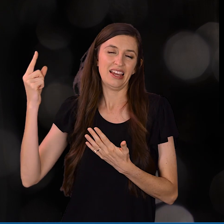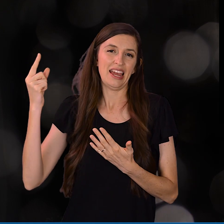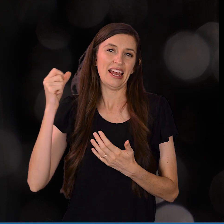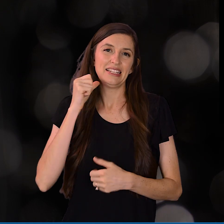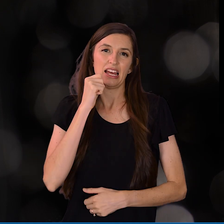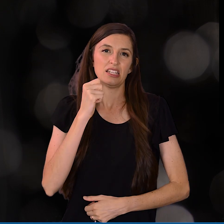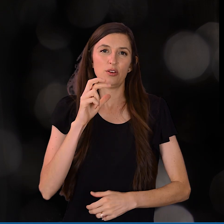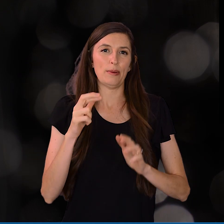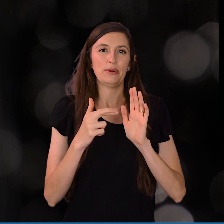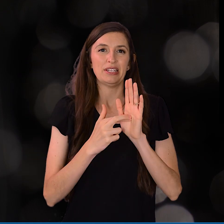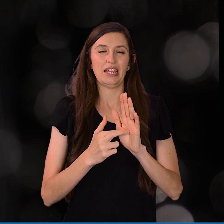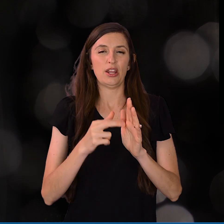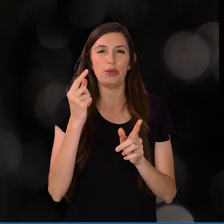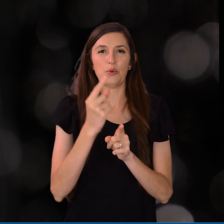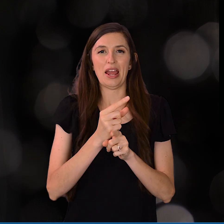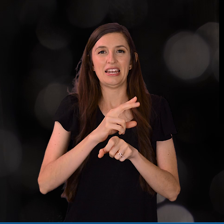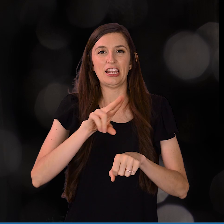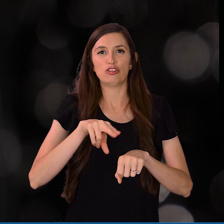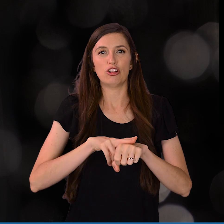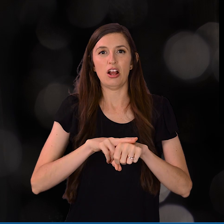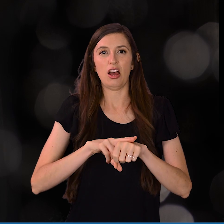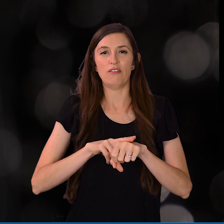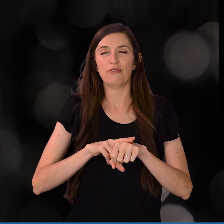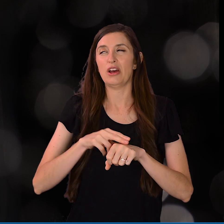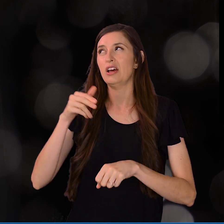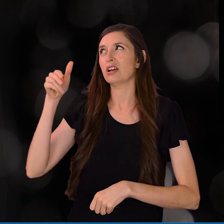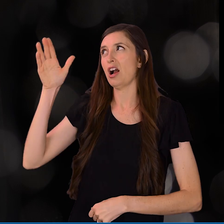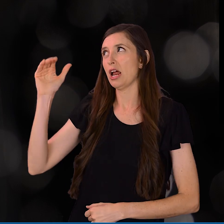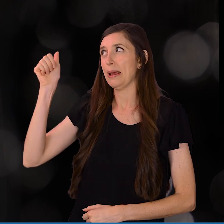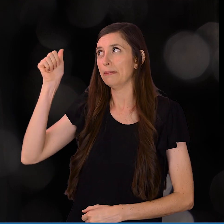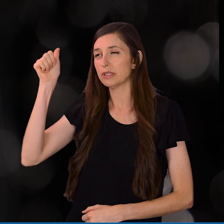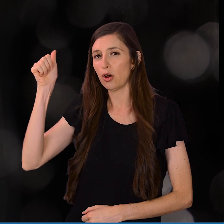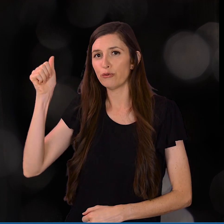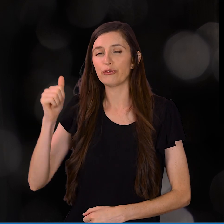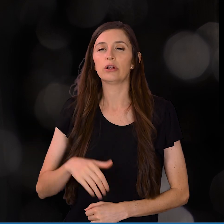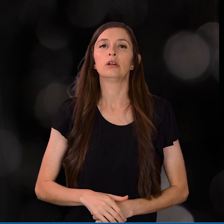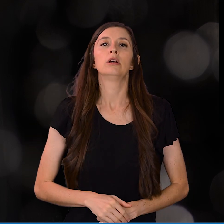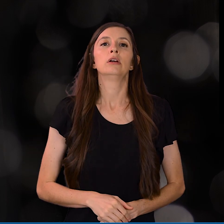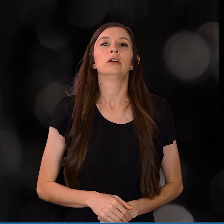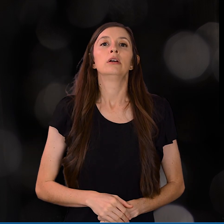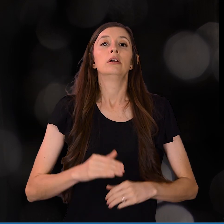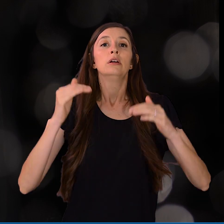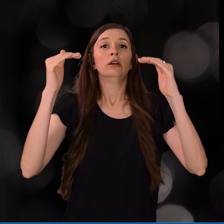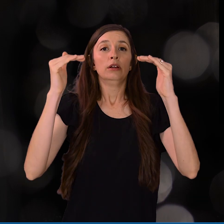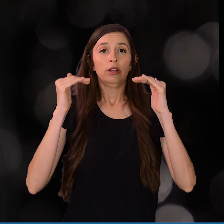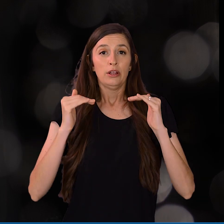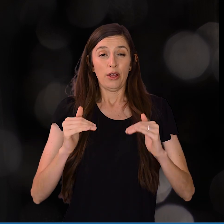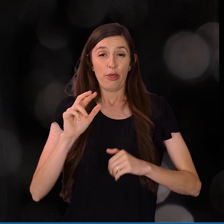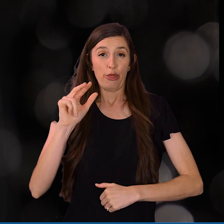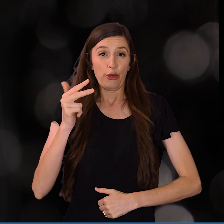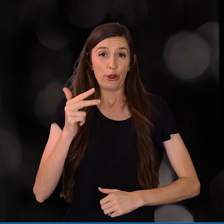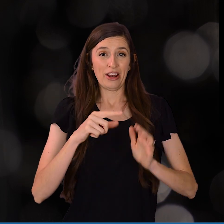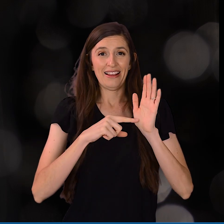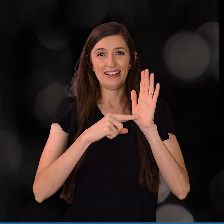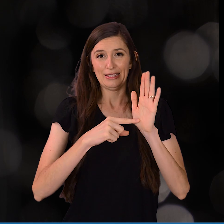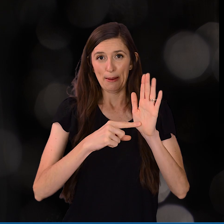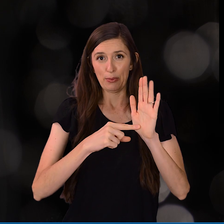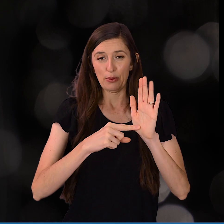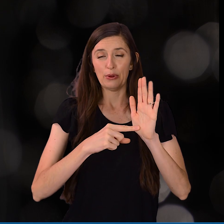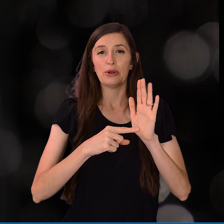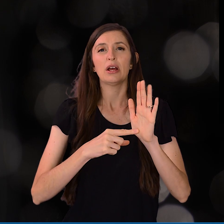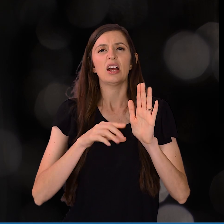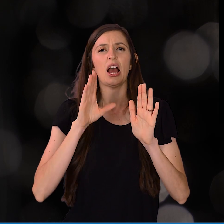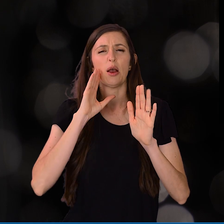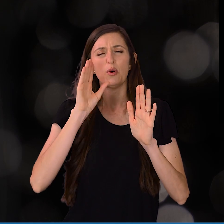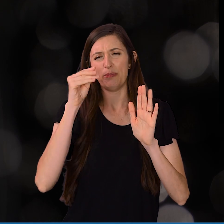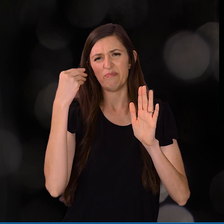Father is the identically same nature as the nature of the Son and of the Spirit. And here's a third one.